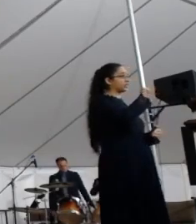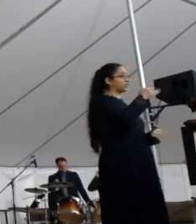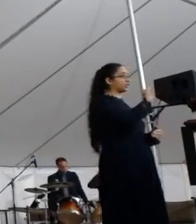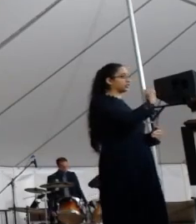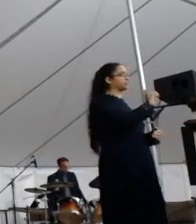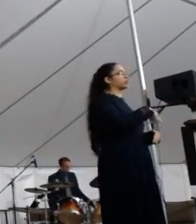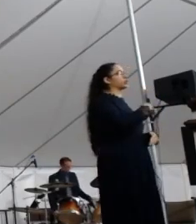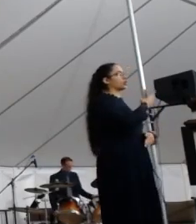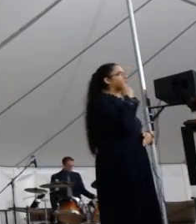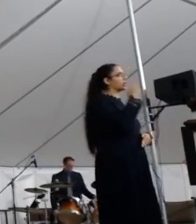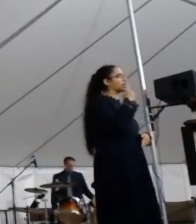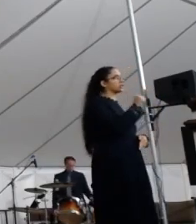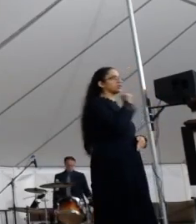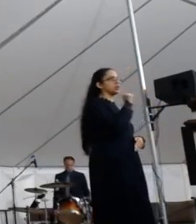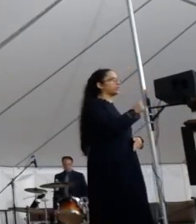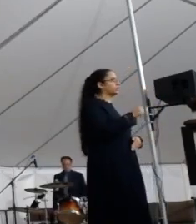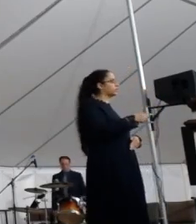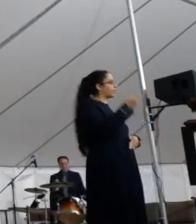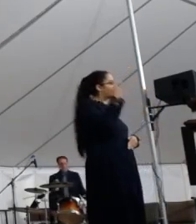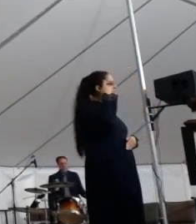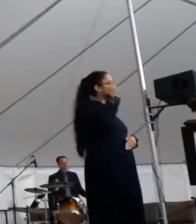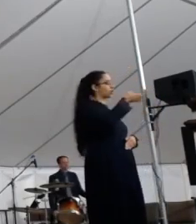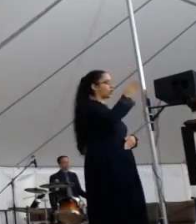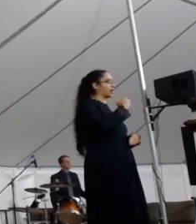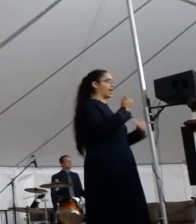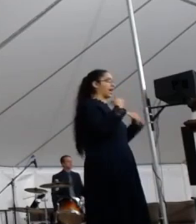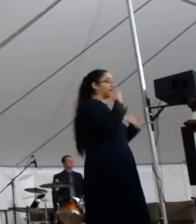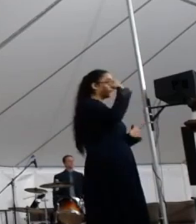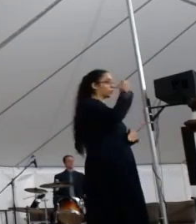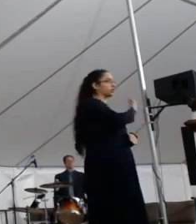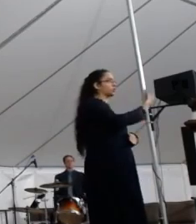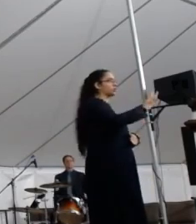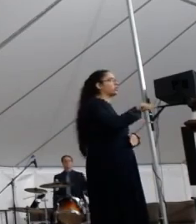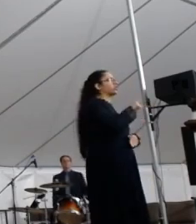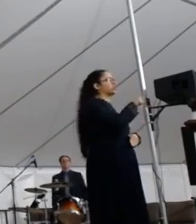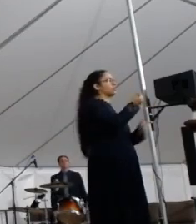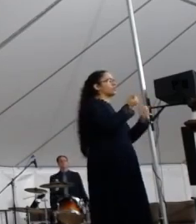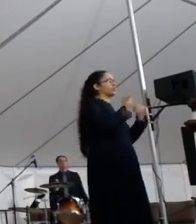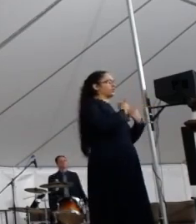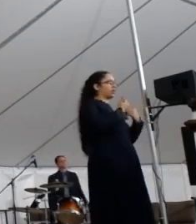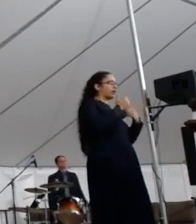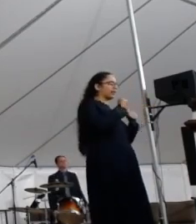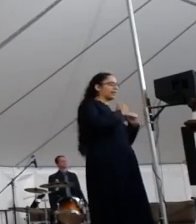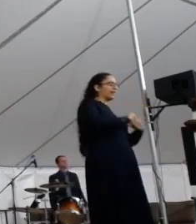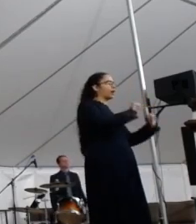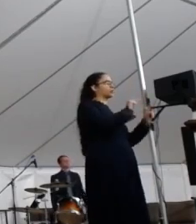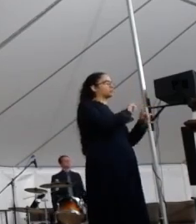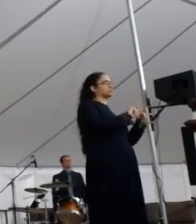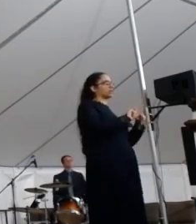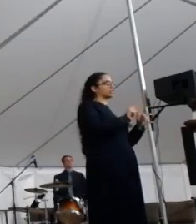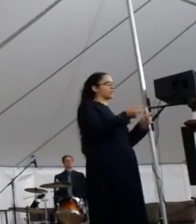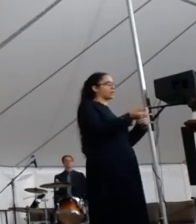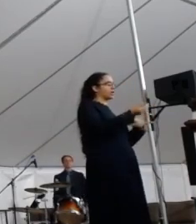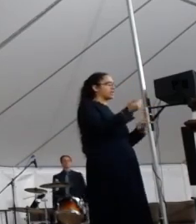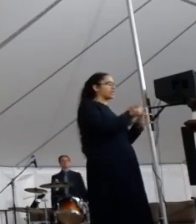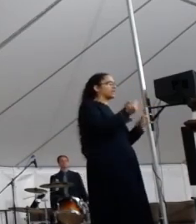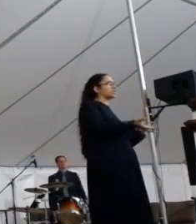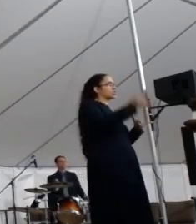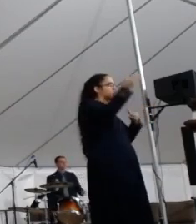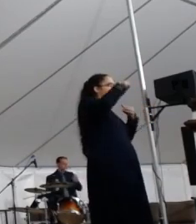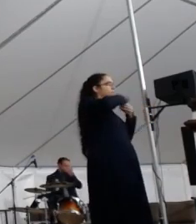had for you. It's not the purpose that God had for you. You've allowed other things to get between what God is trying to do. And I wonder